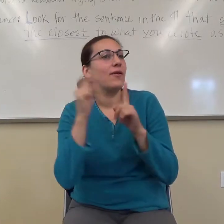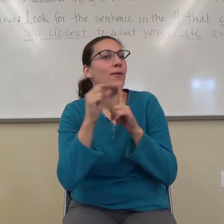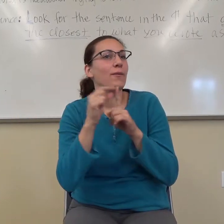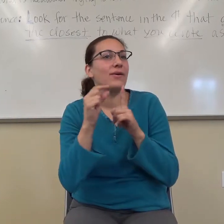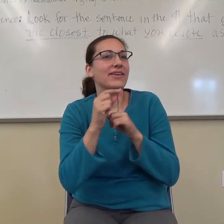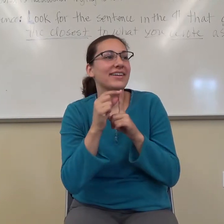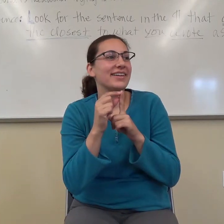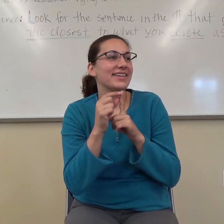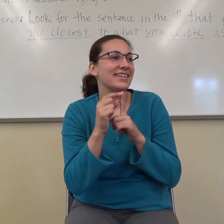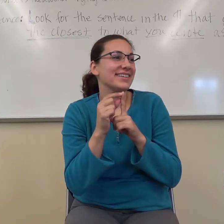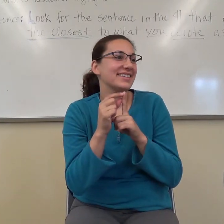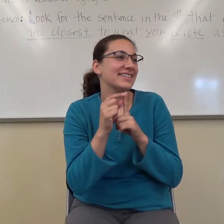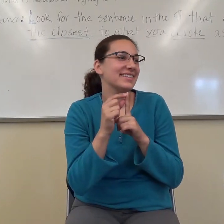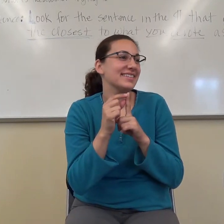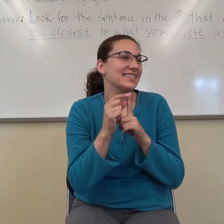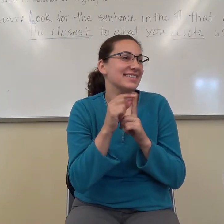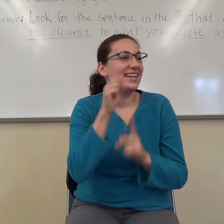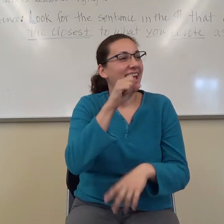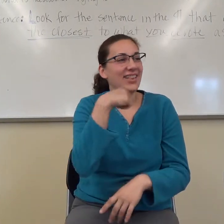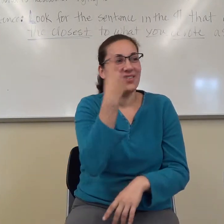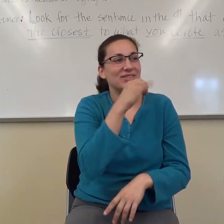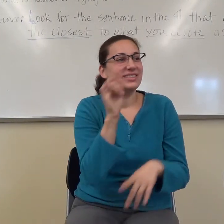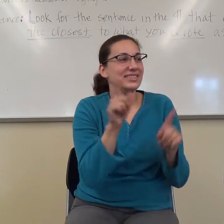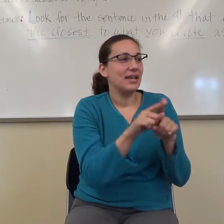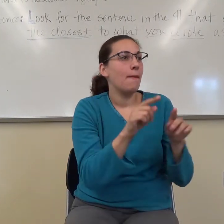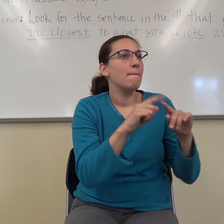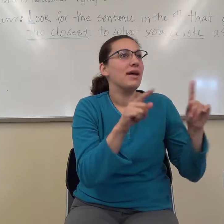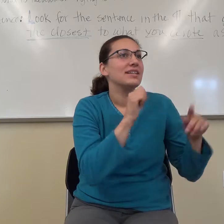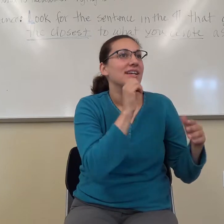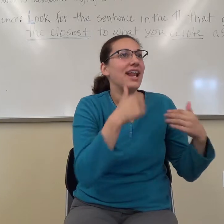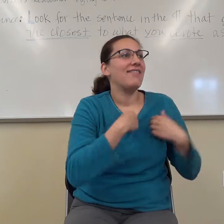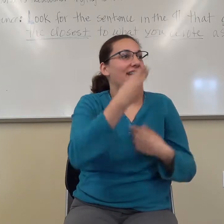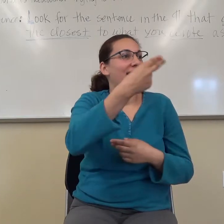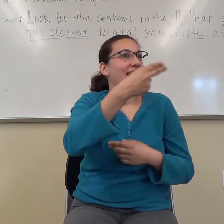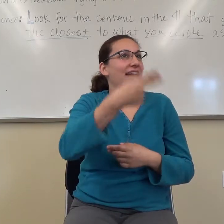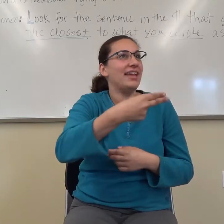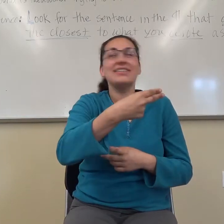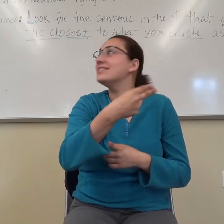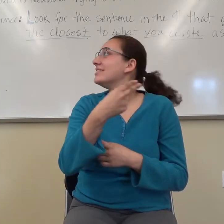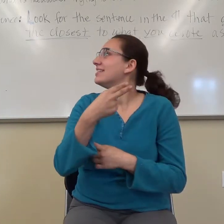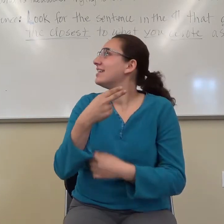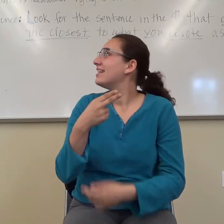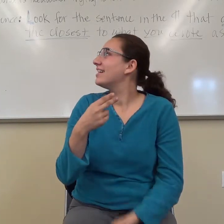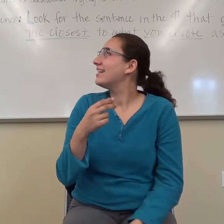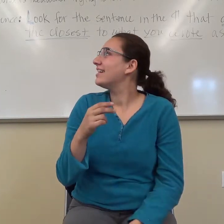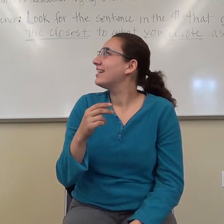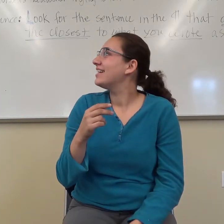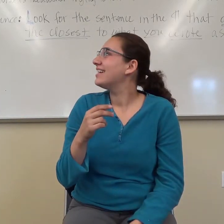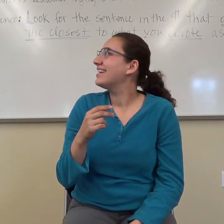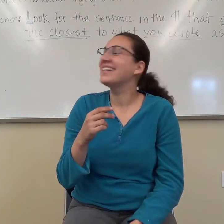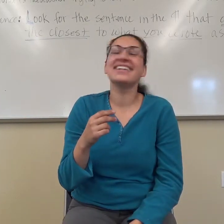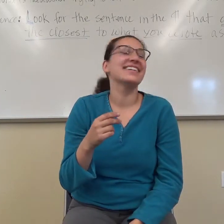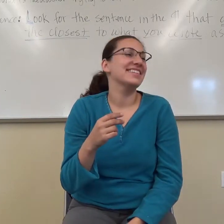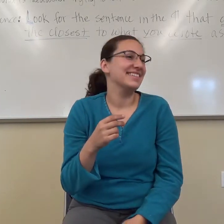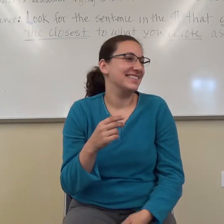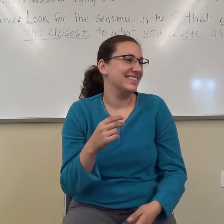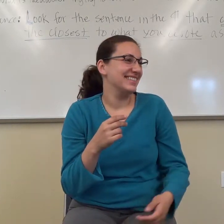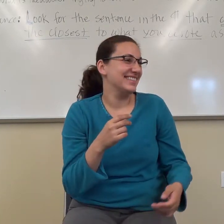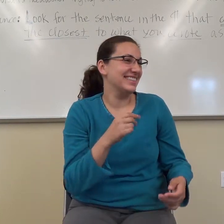Some students get it mixed up with this word. How do you pronounce this?